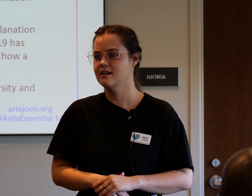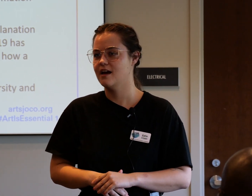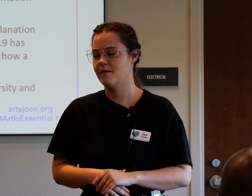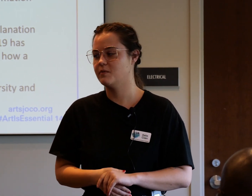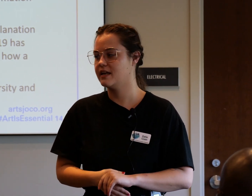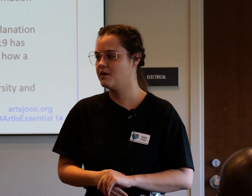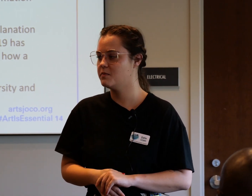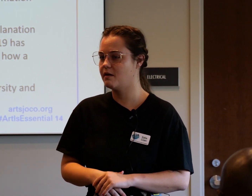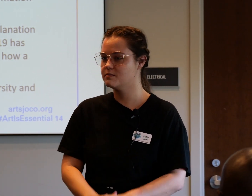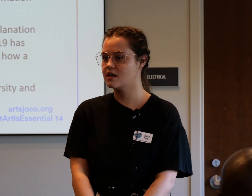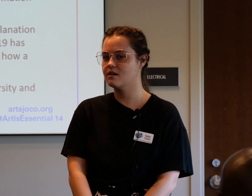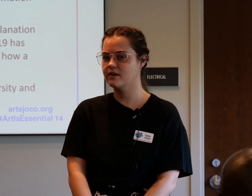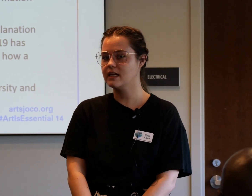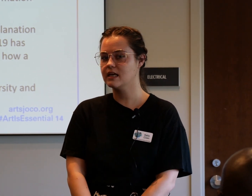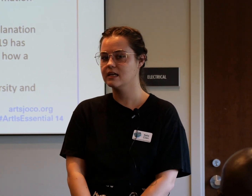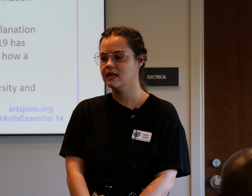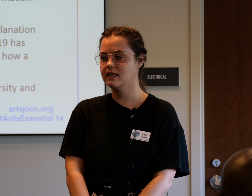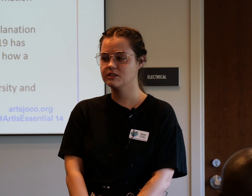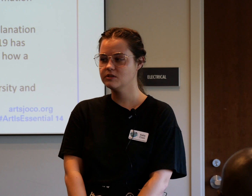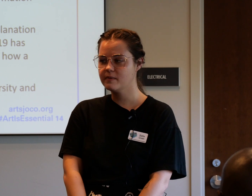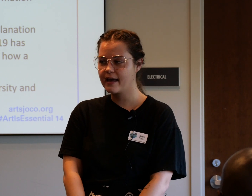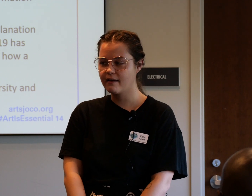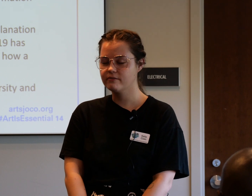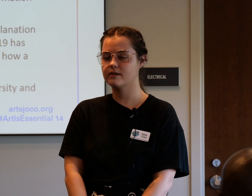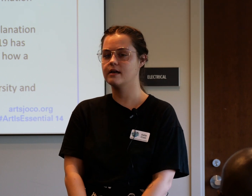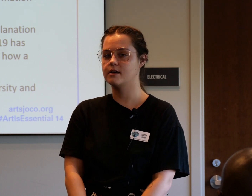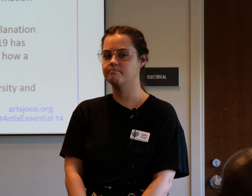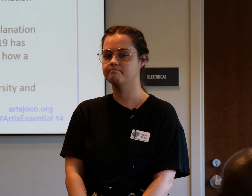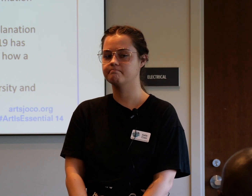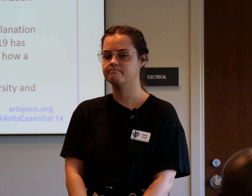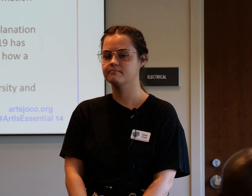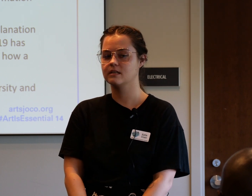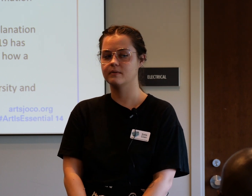office, and we can help you problem solve any issues you may have.